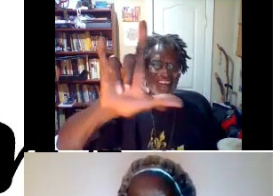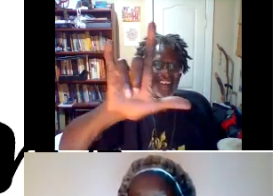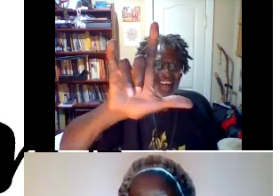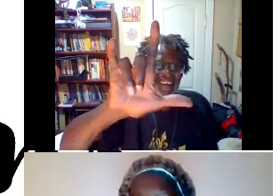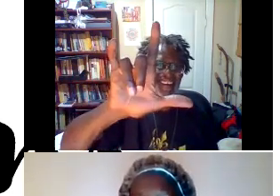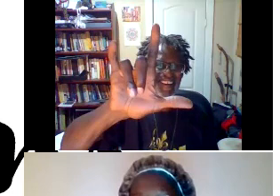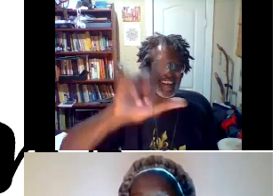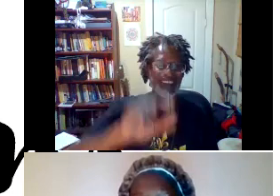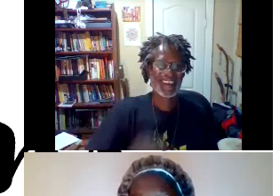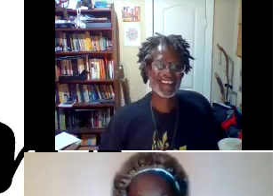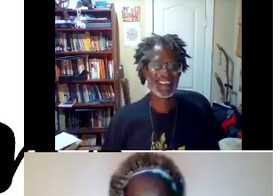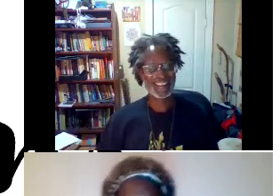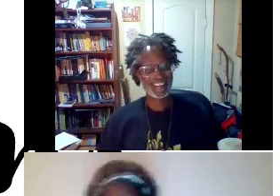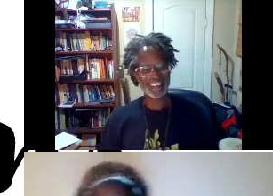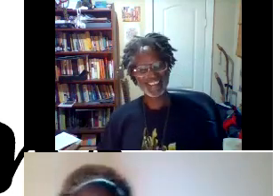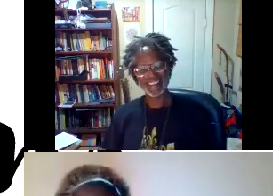Just because I love you.